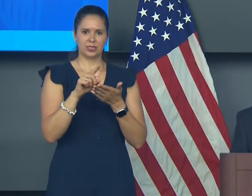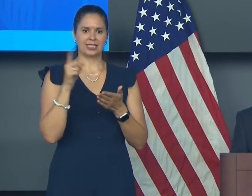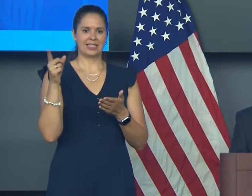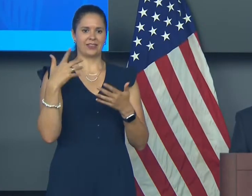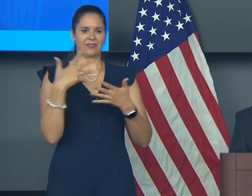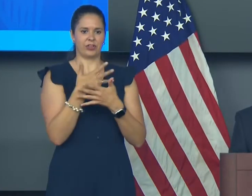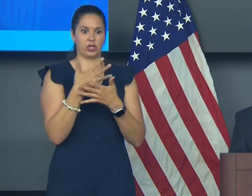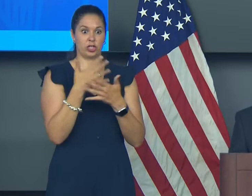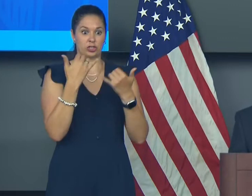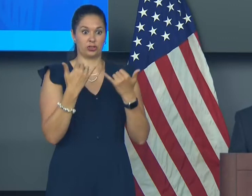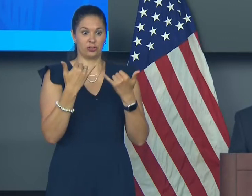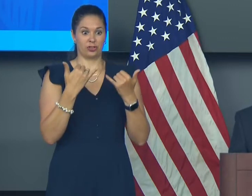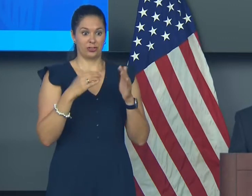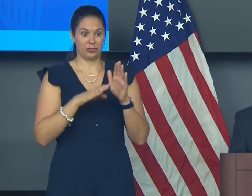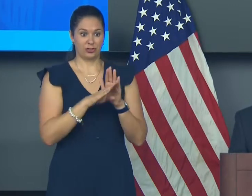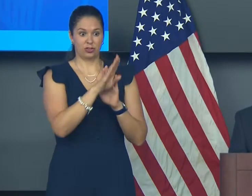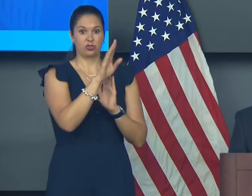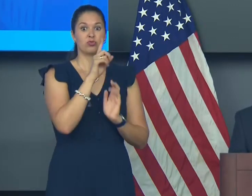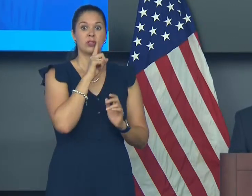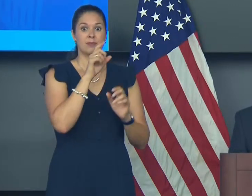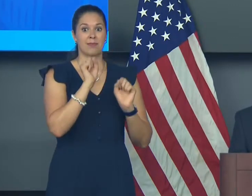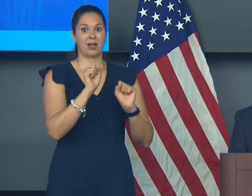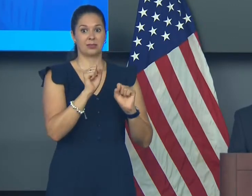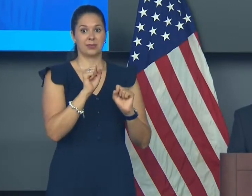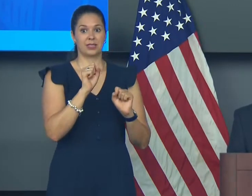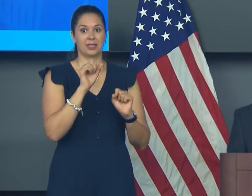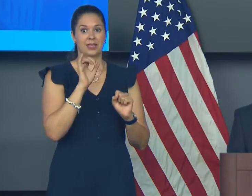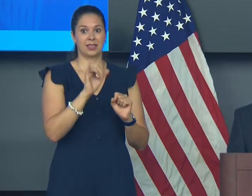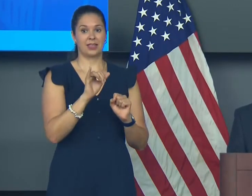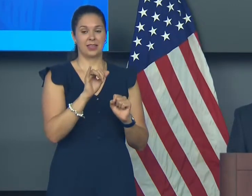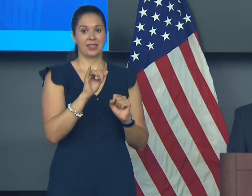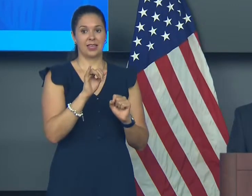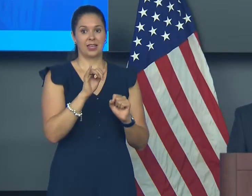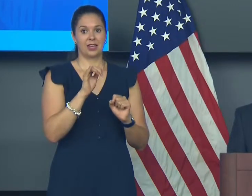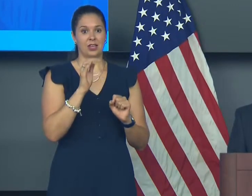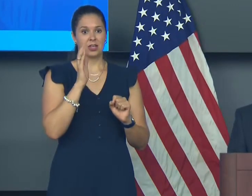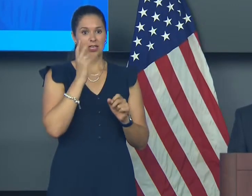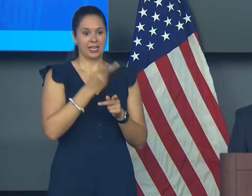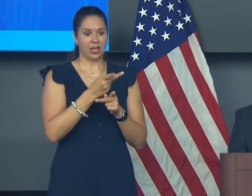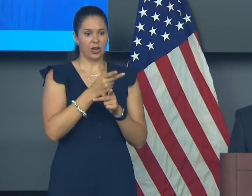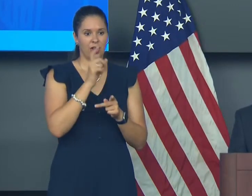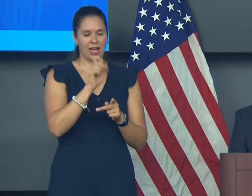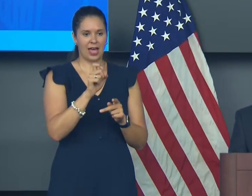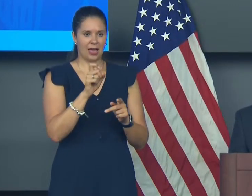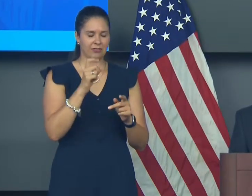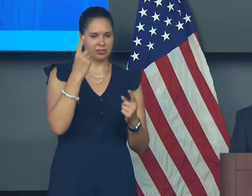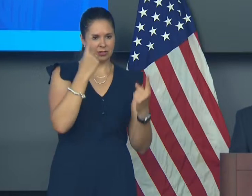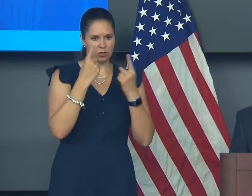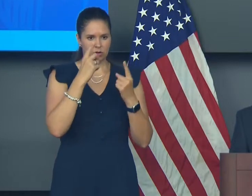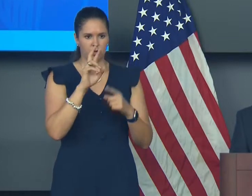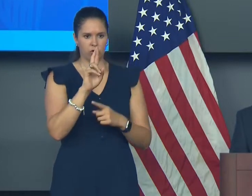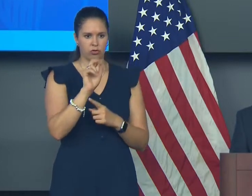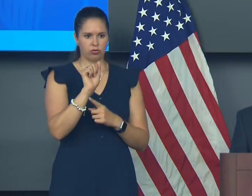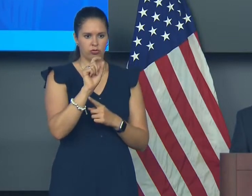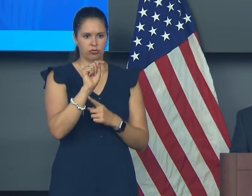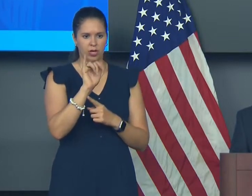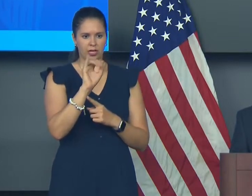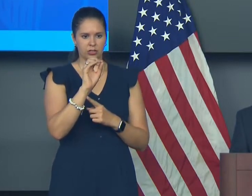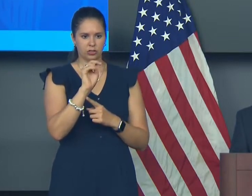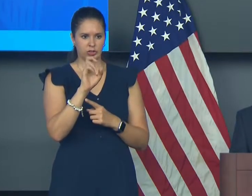current trajectory of our surge, that it's a real possibility that care will have to be rationed. Wondering how you're thinking about